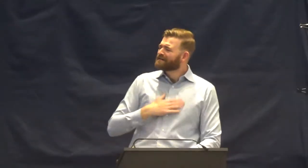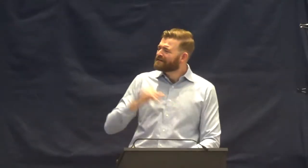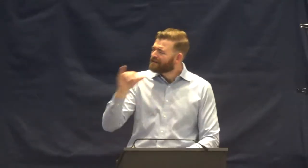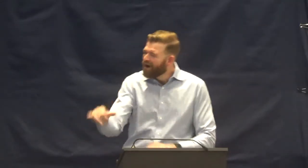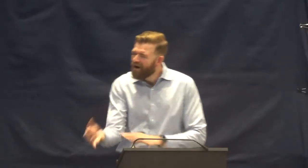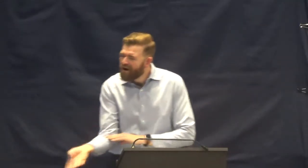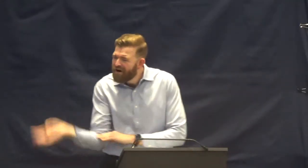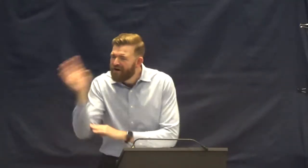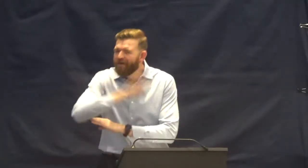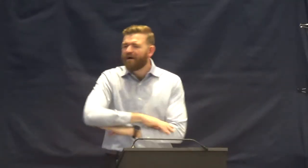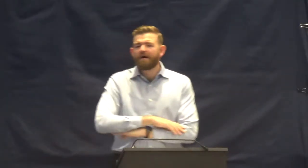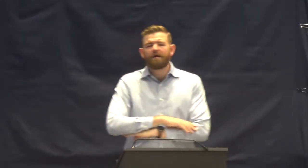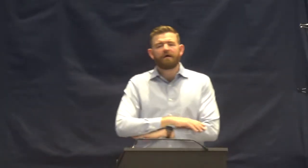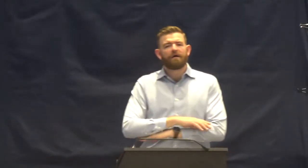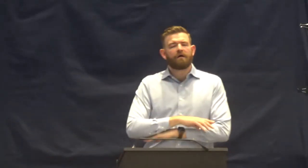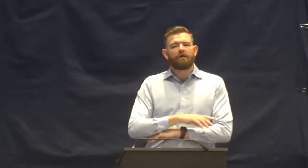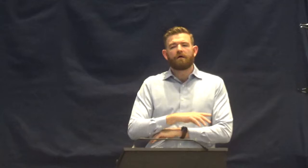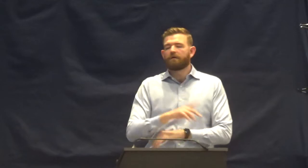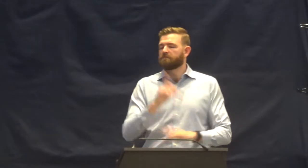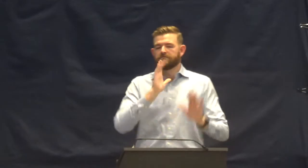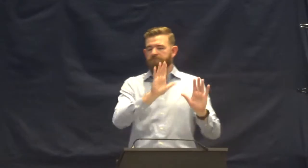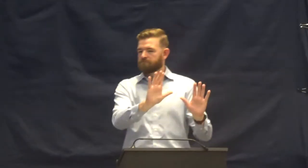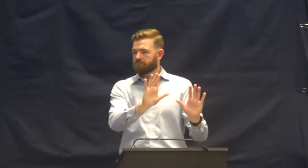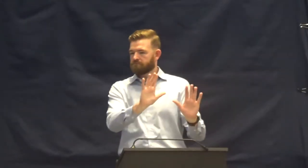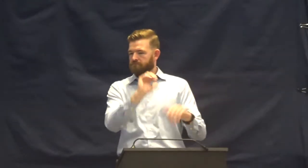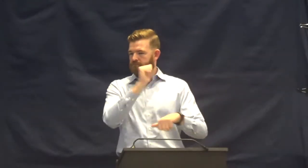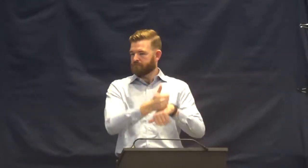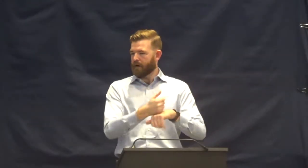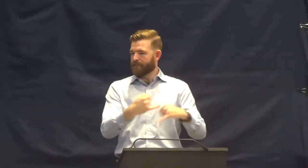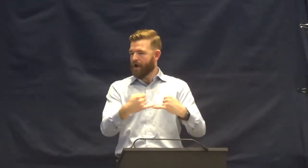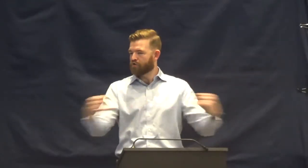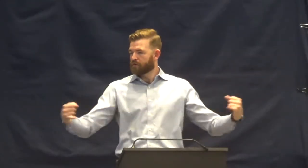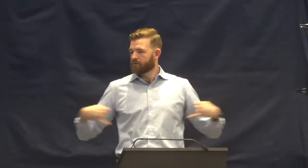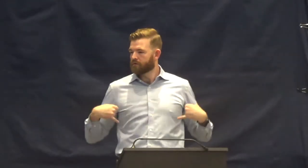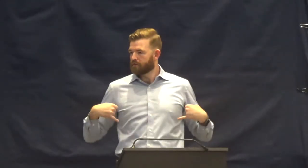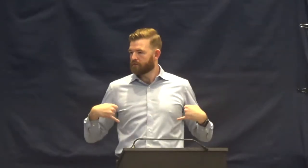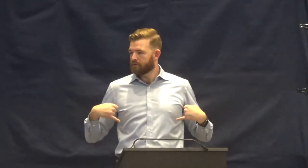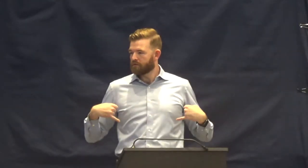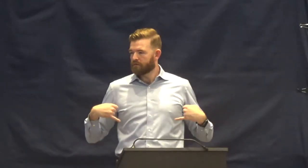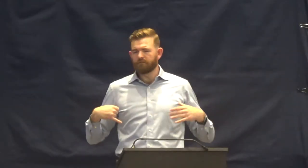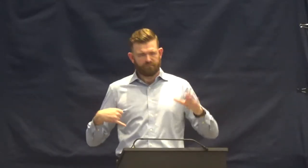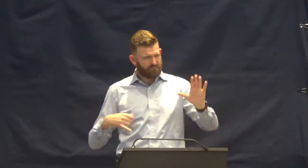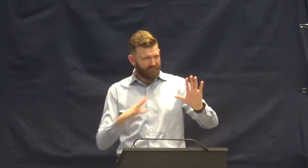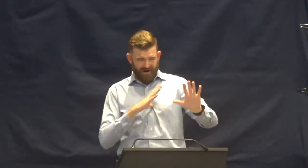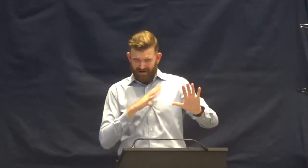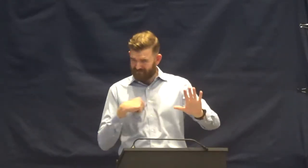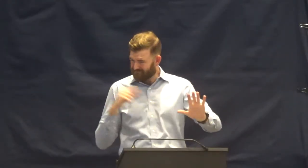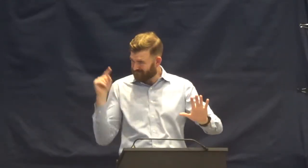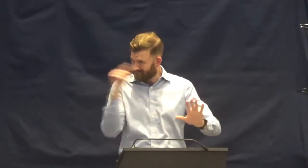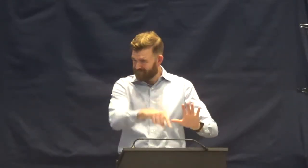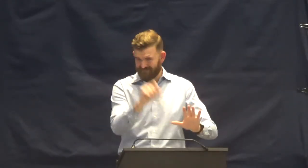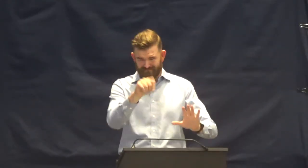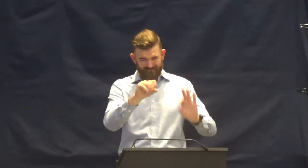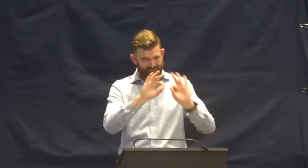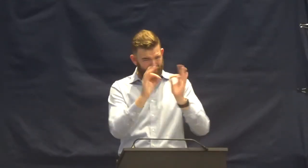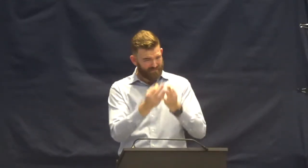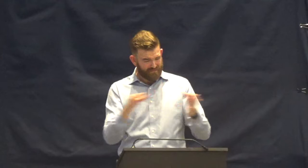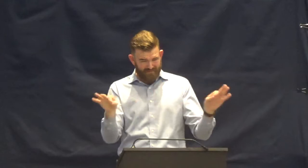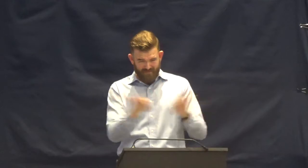You know, and then the family is going to say, can you please stay all day? But you have to set up your boundaries and say, well, you